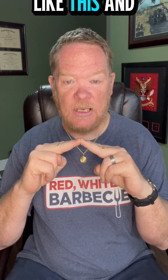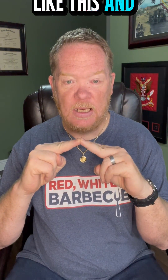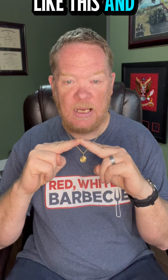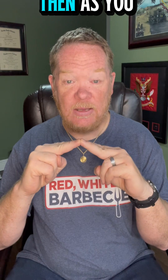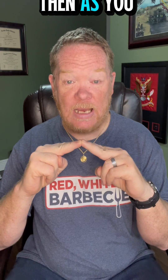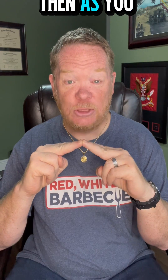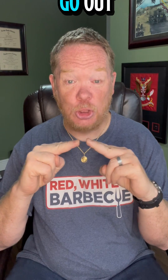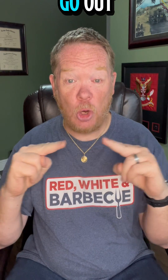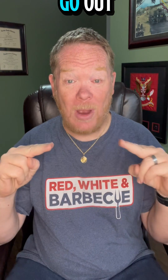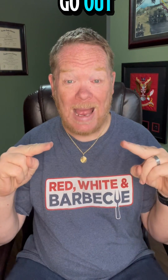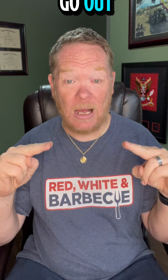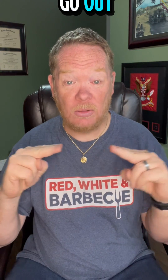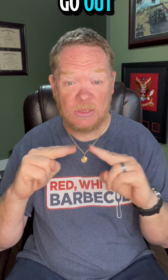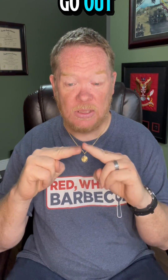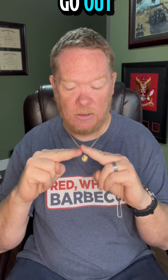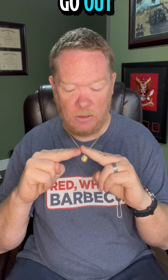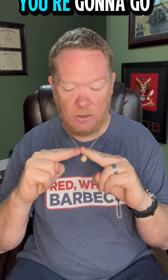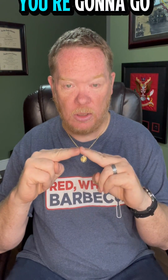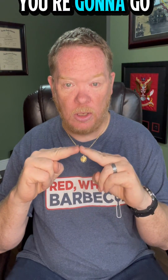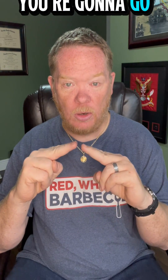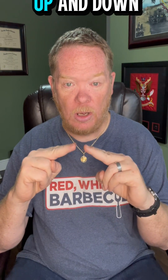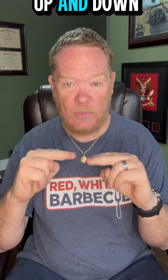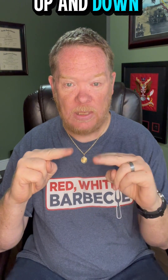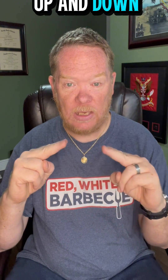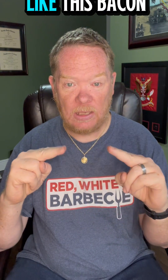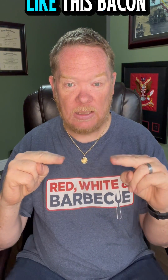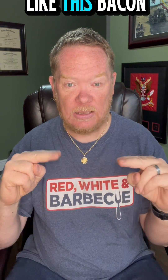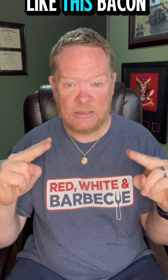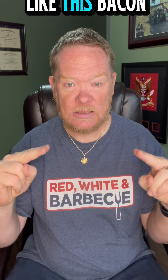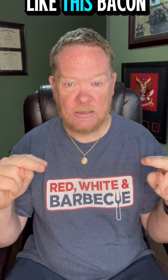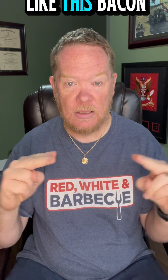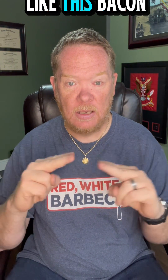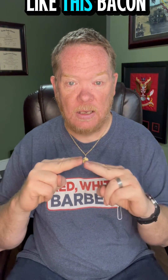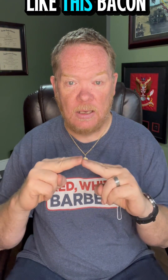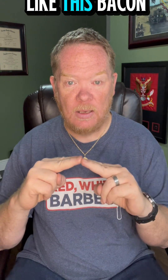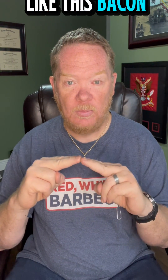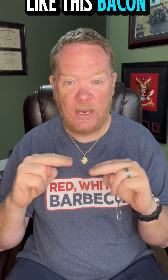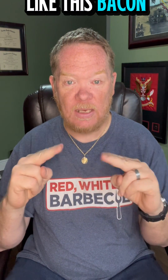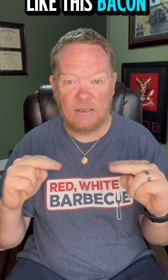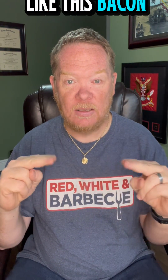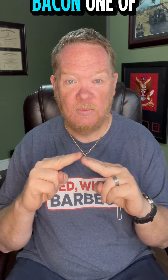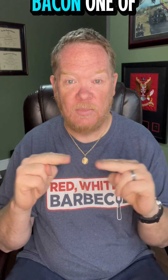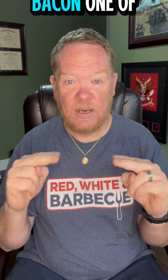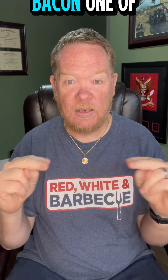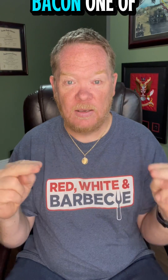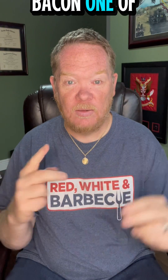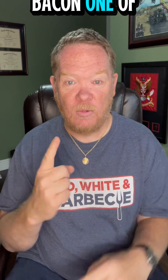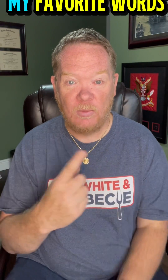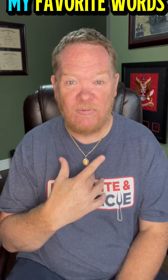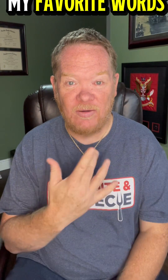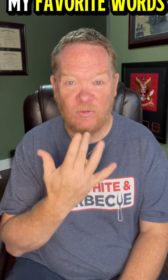and then as you go out, you're gonna go up and down like this. Bacon, bacon, one of my favorite